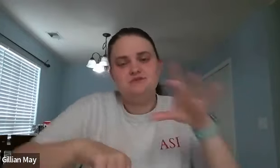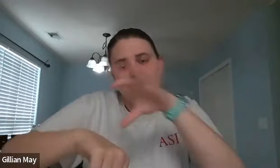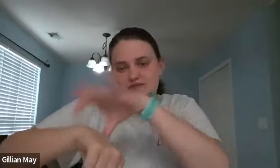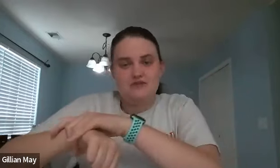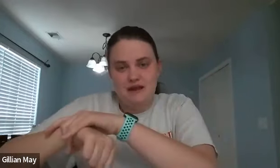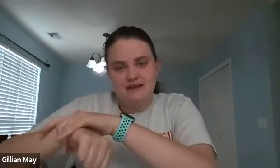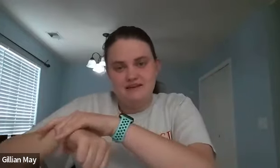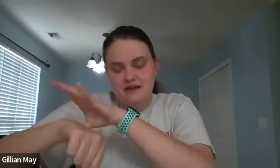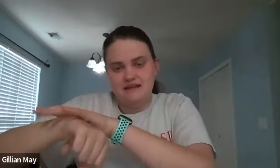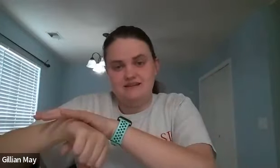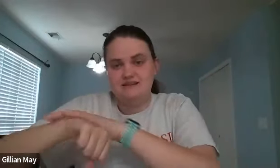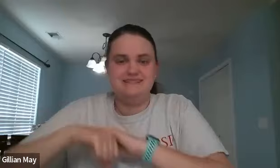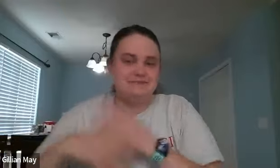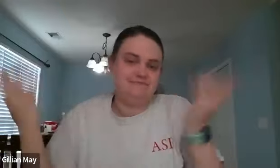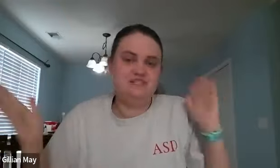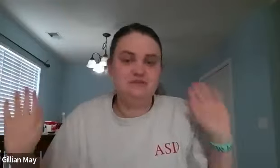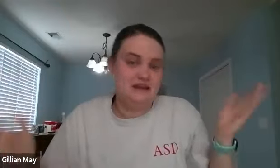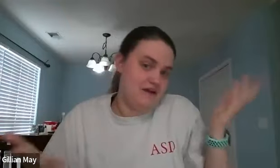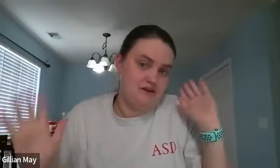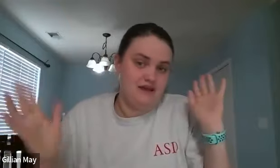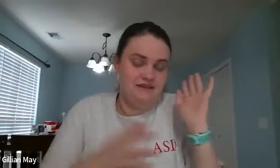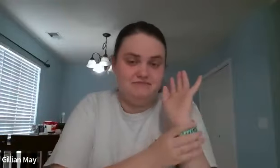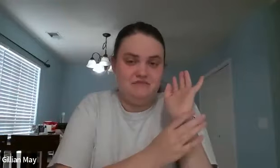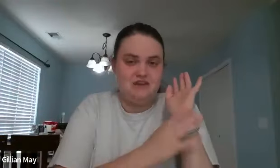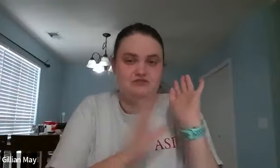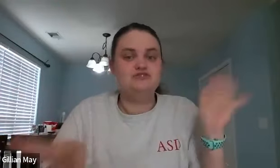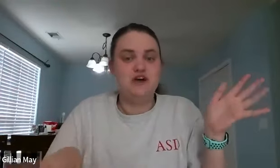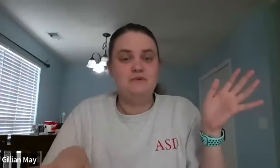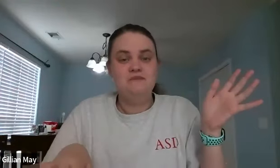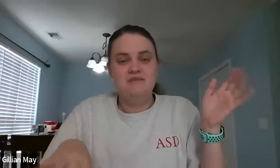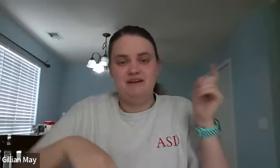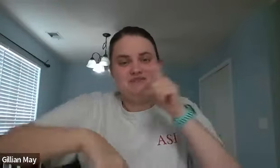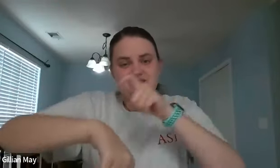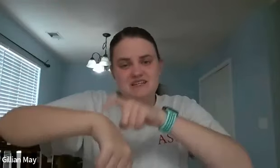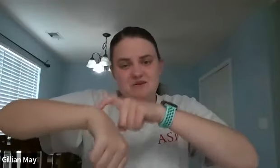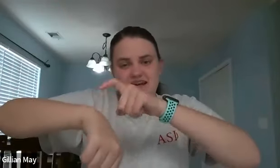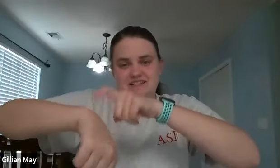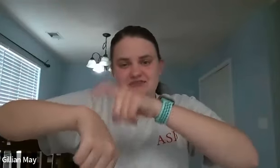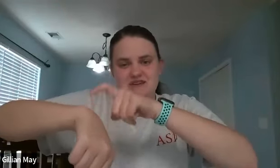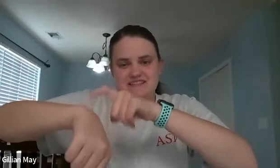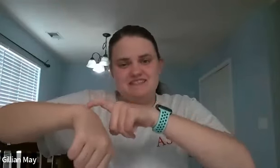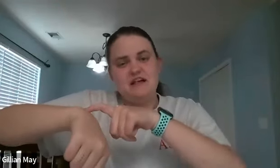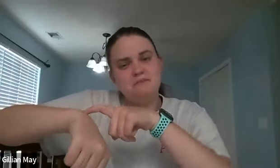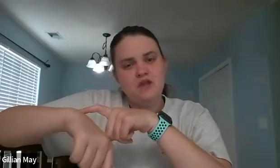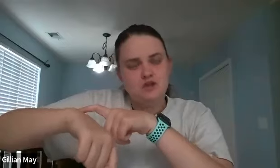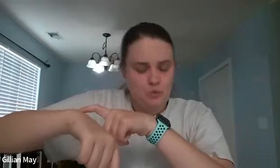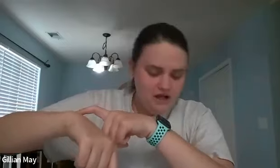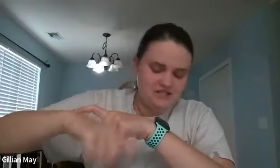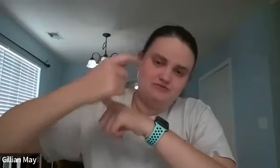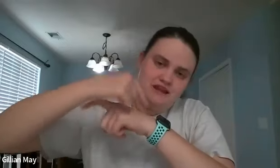to have it on the right hand. And I was like, it's too late. I've already gotten it natural. So my kids will tease me when I do this because they're like, your watch is right in